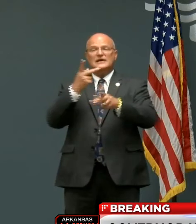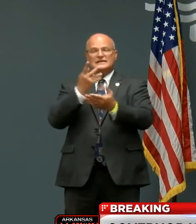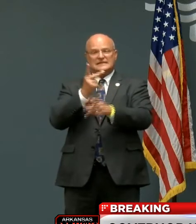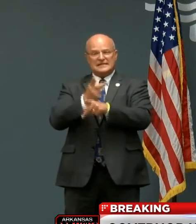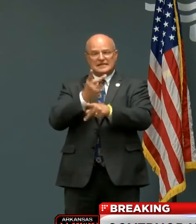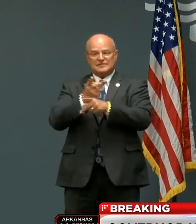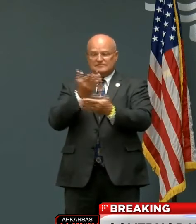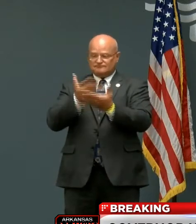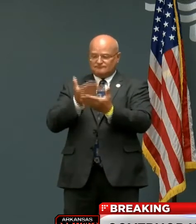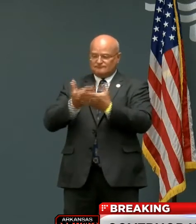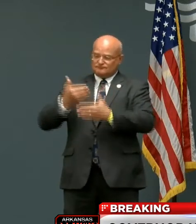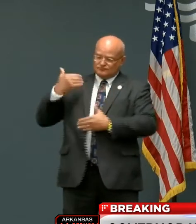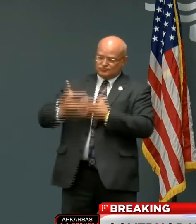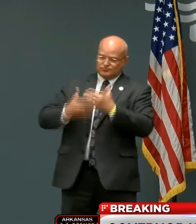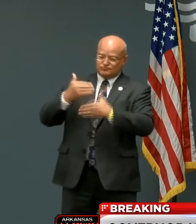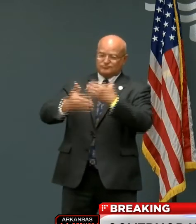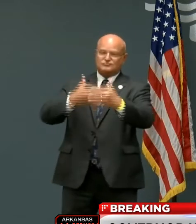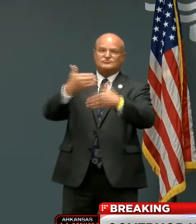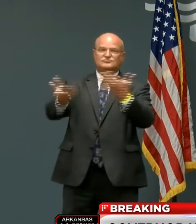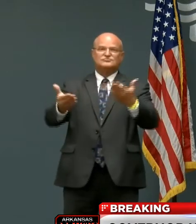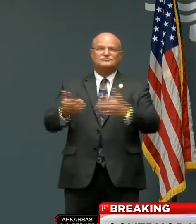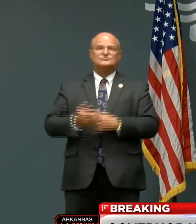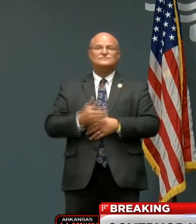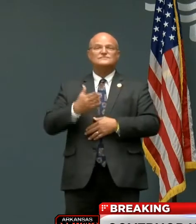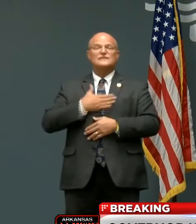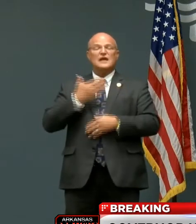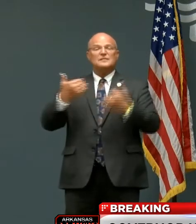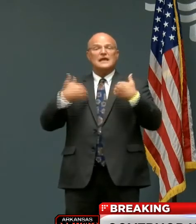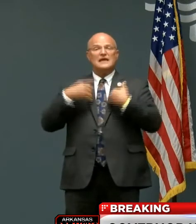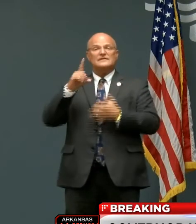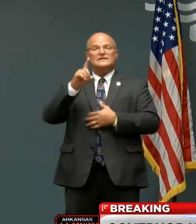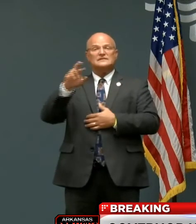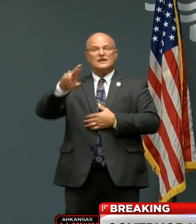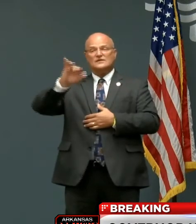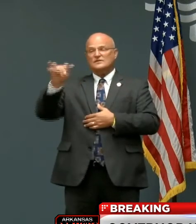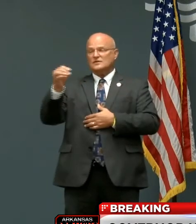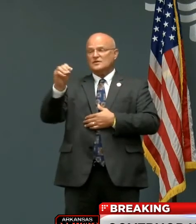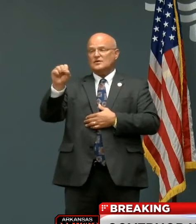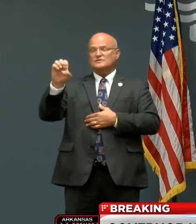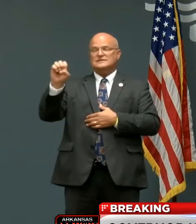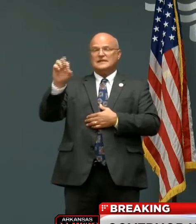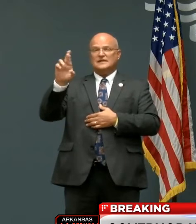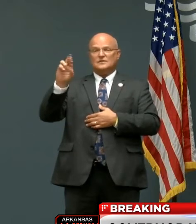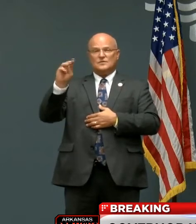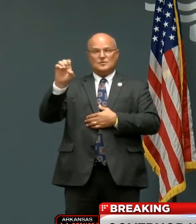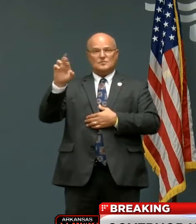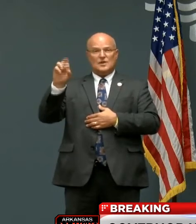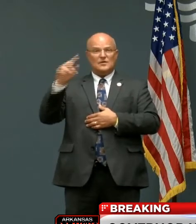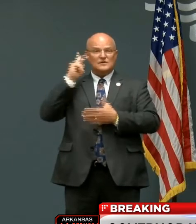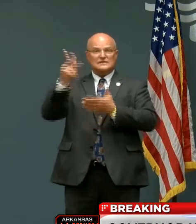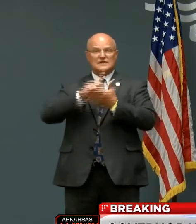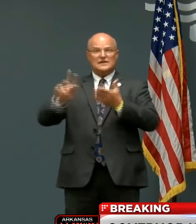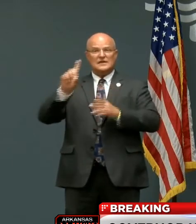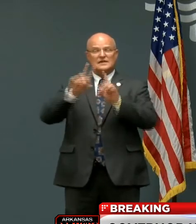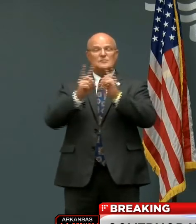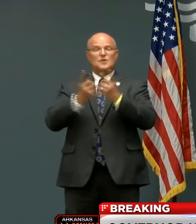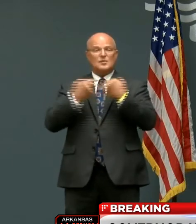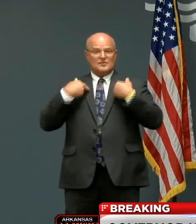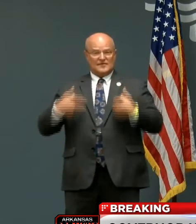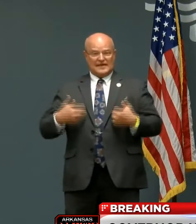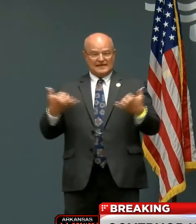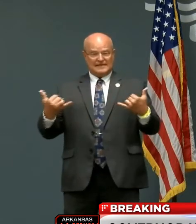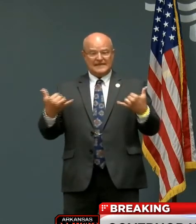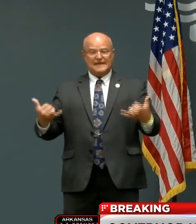moving. I also am delighted to be joined by Dr. Jose Romero, Secretary of the Department of Health